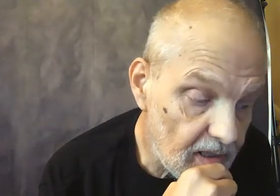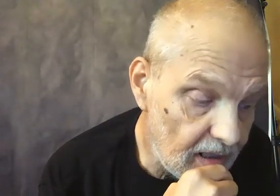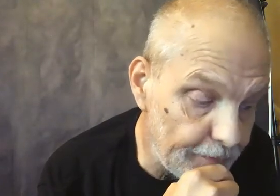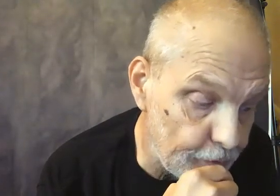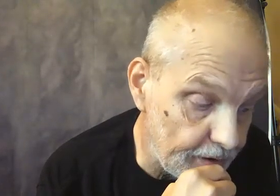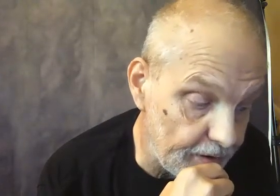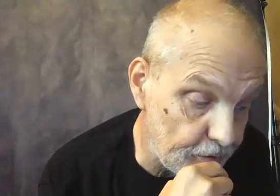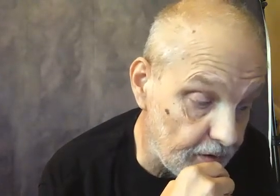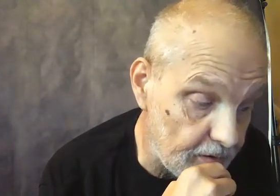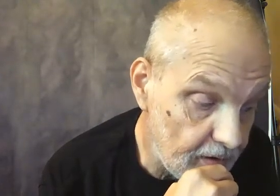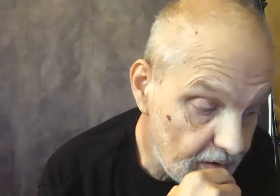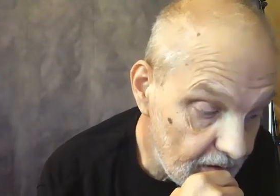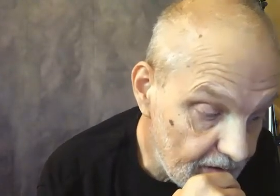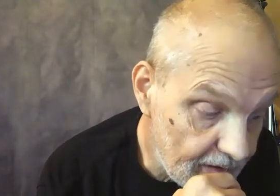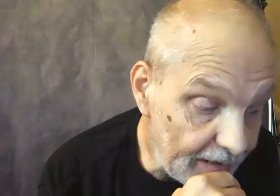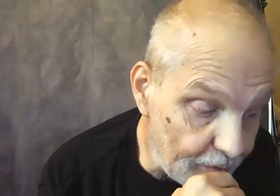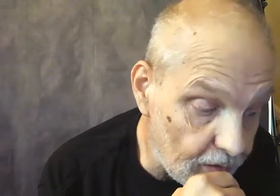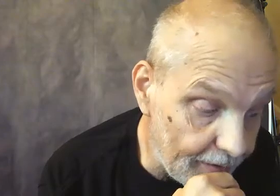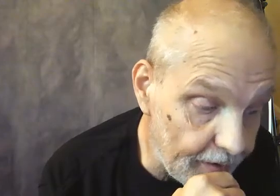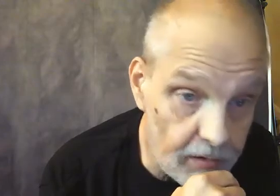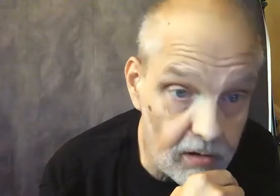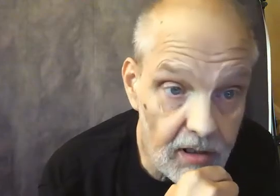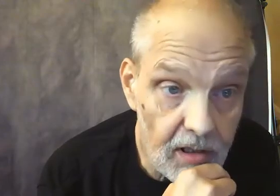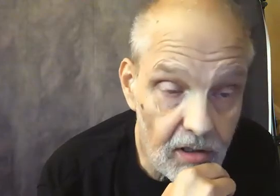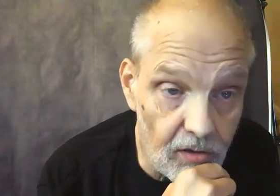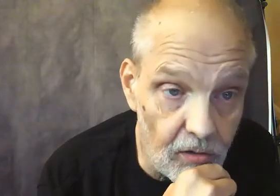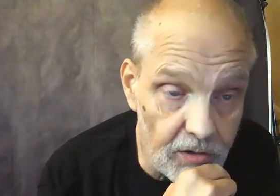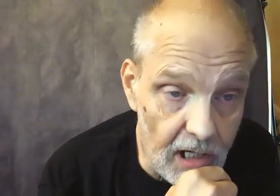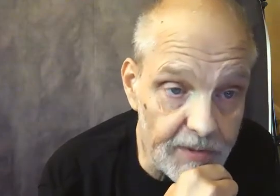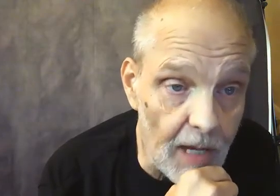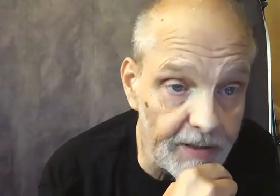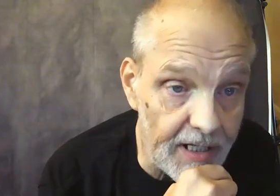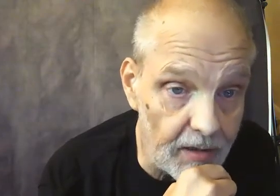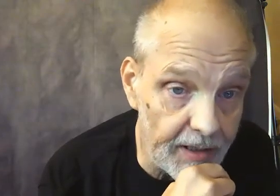if you're into history, Laurent Claire or Thomas Hopkins Gallaudet,